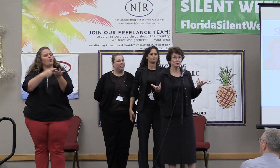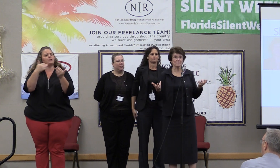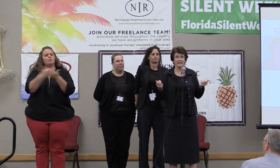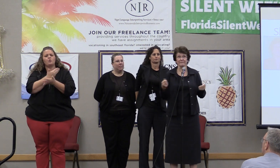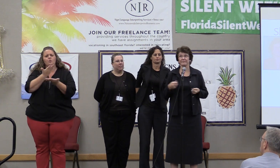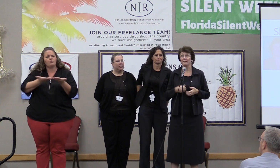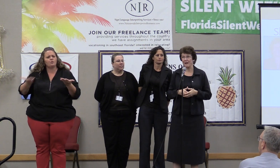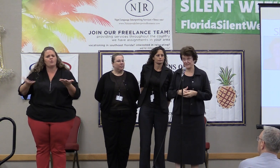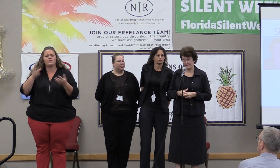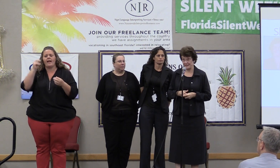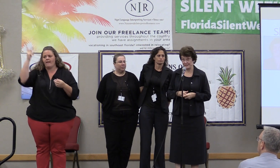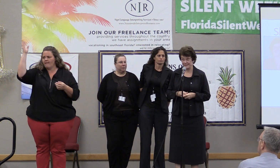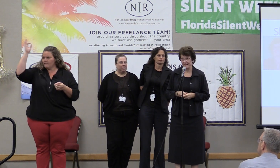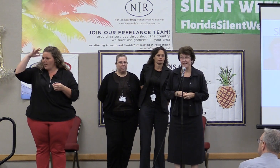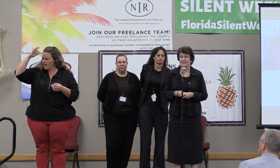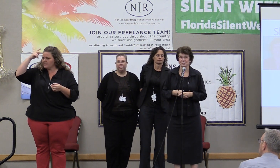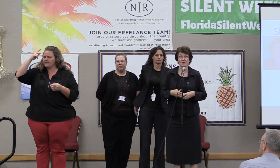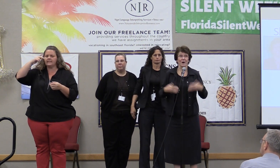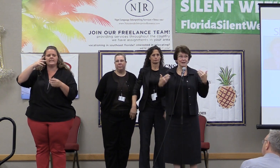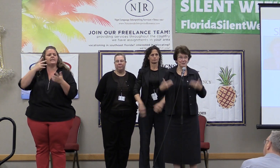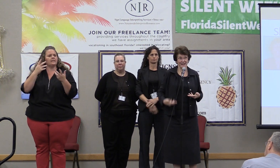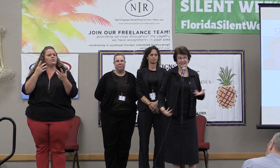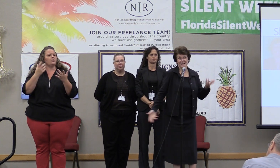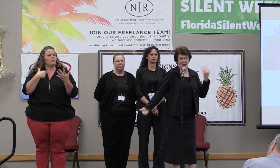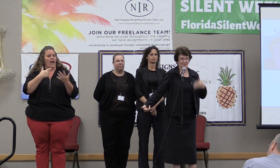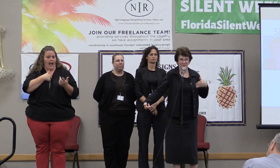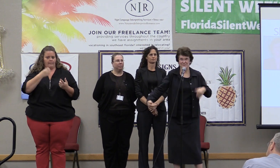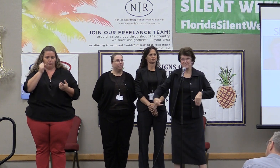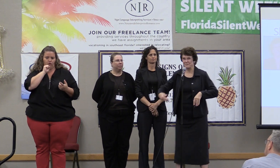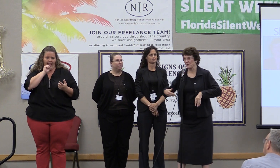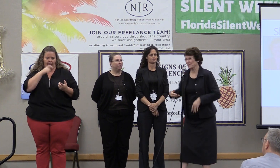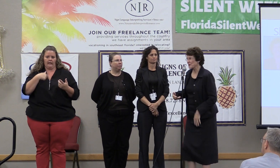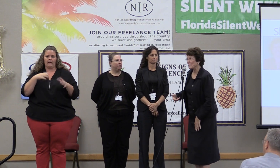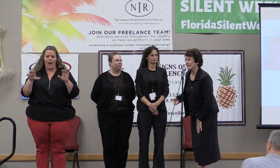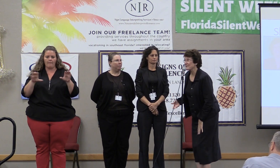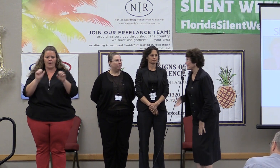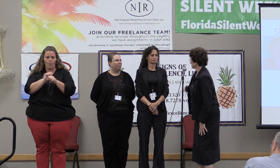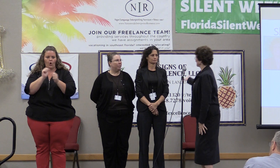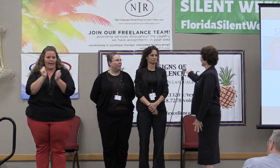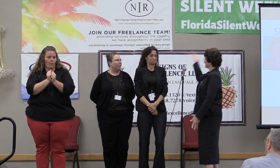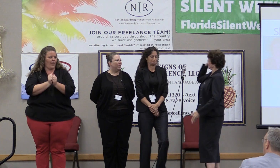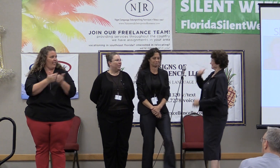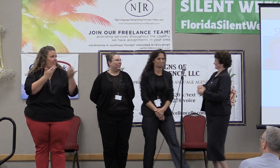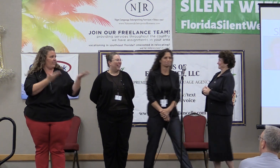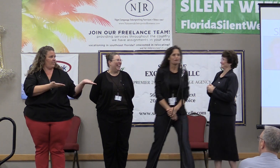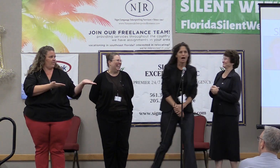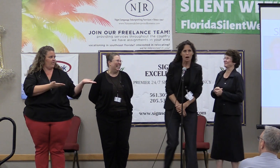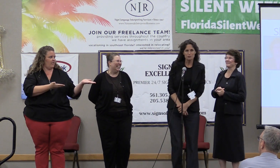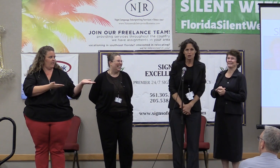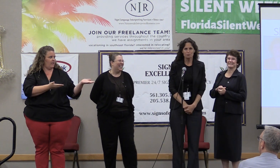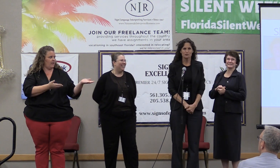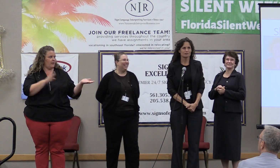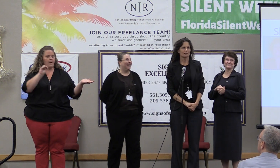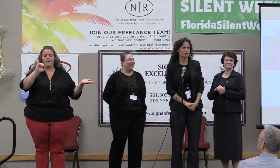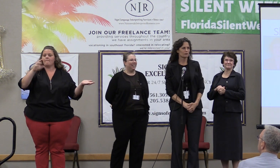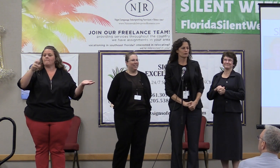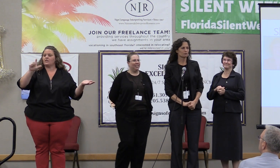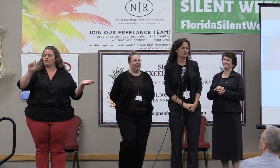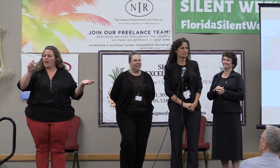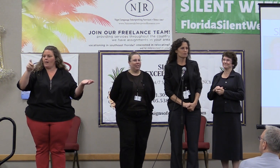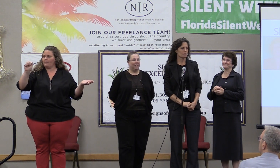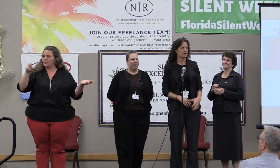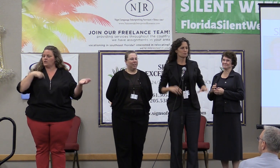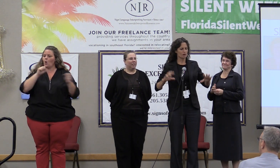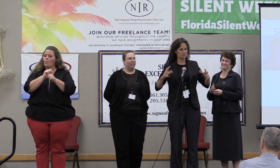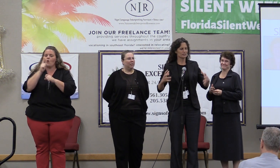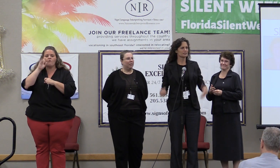new tools and philosophies. So I'm Shannon. I'm going to be working with... I'm Michelle Pearson. I work with the